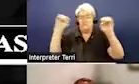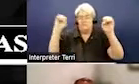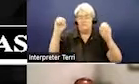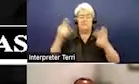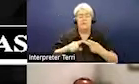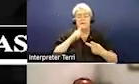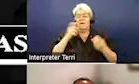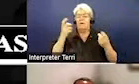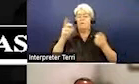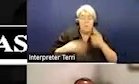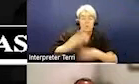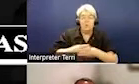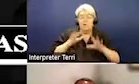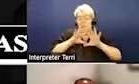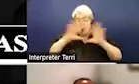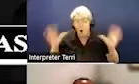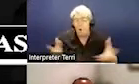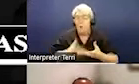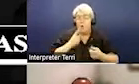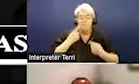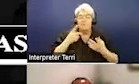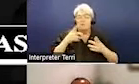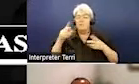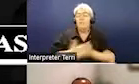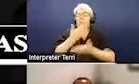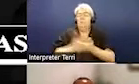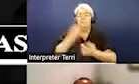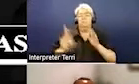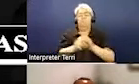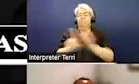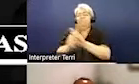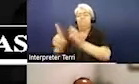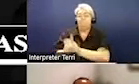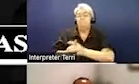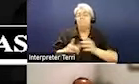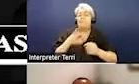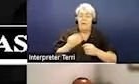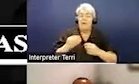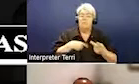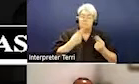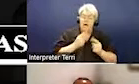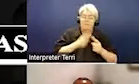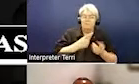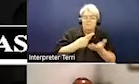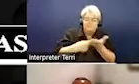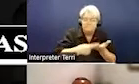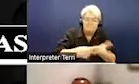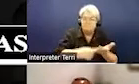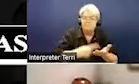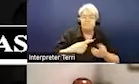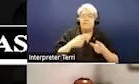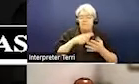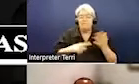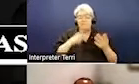world, and we are going to try our best to address some of the issues, but we just wanted to open the doors to